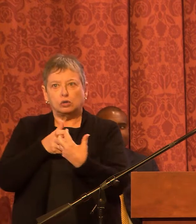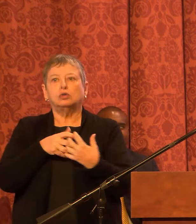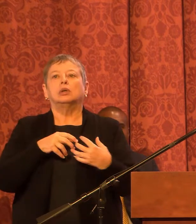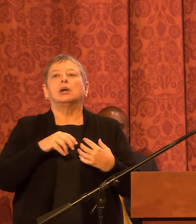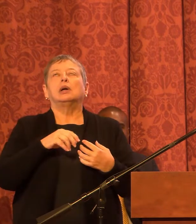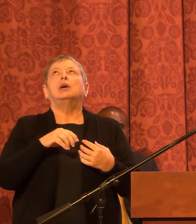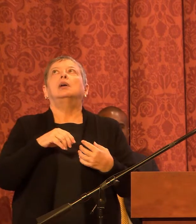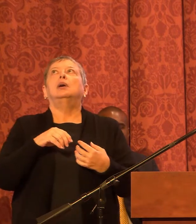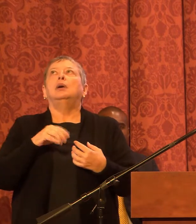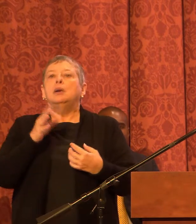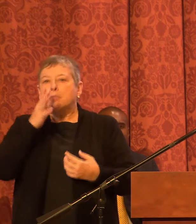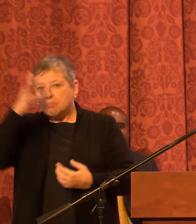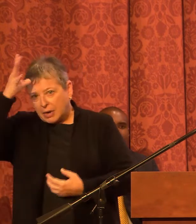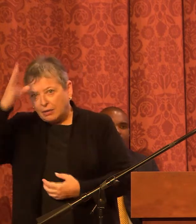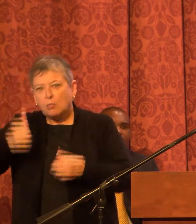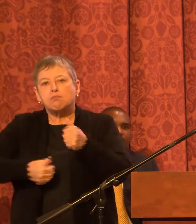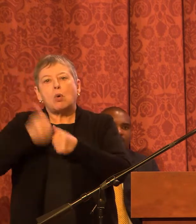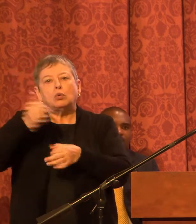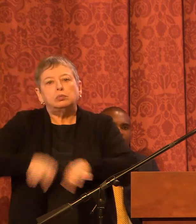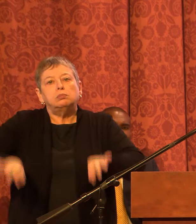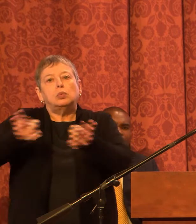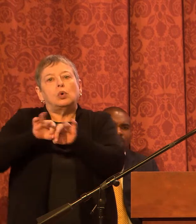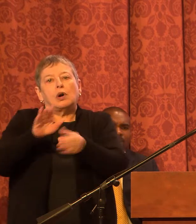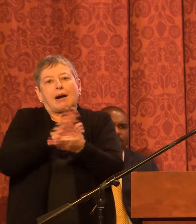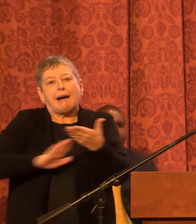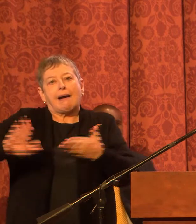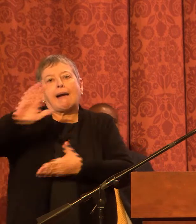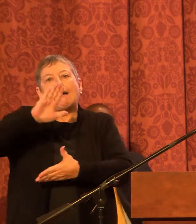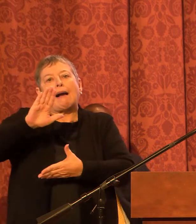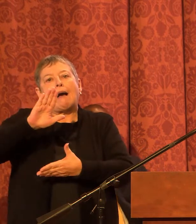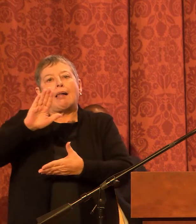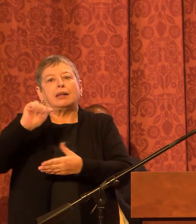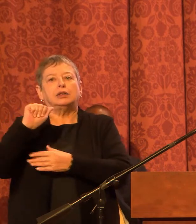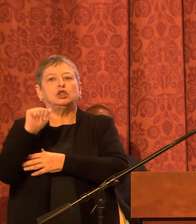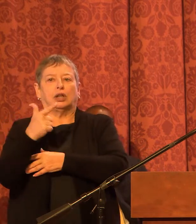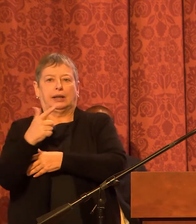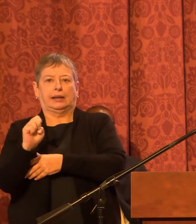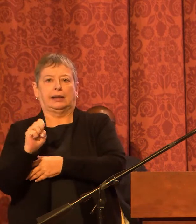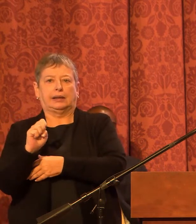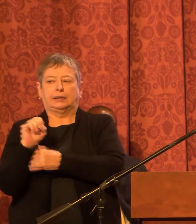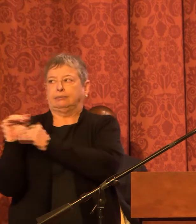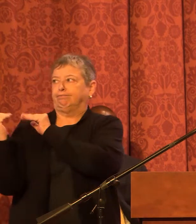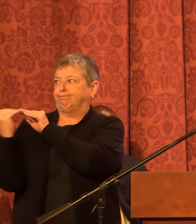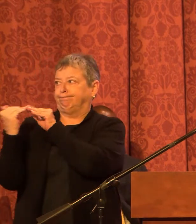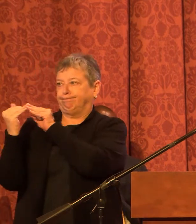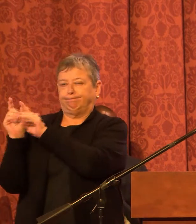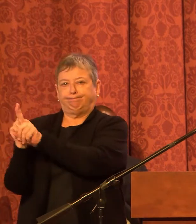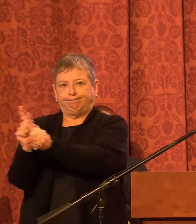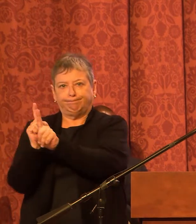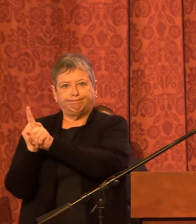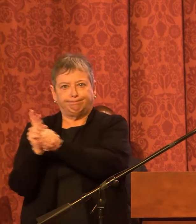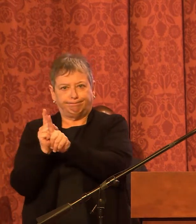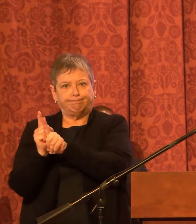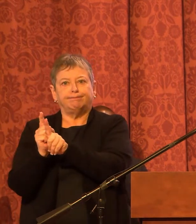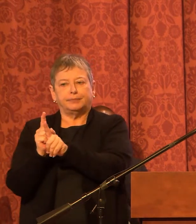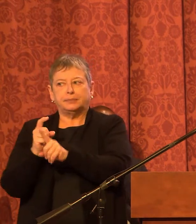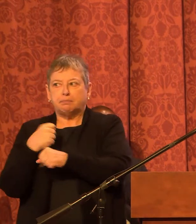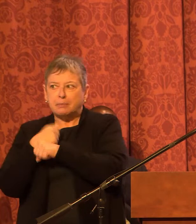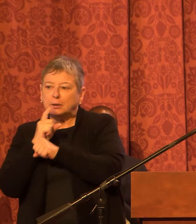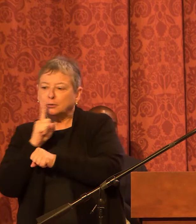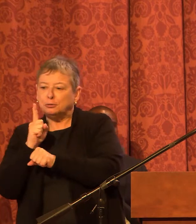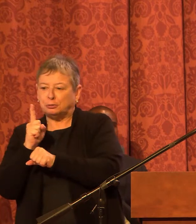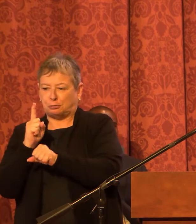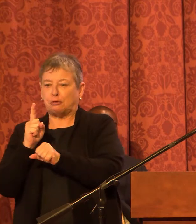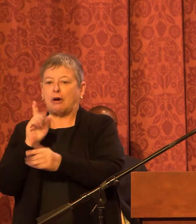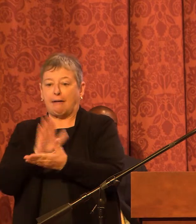and most importantly, college-age peer mentors to ensure a positive college experience for